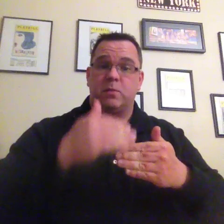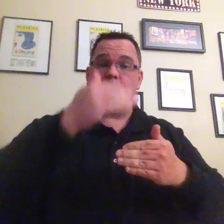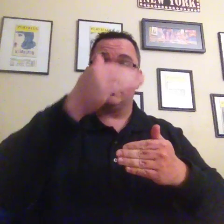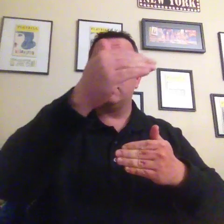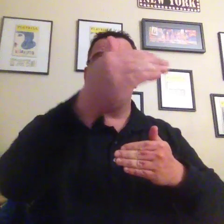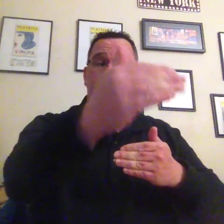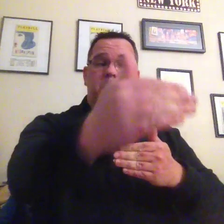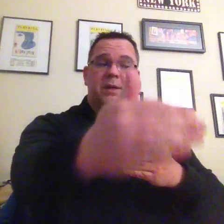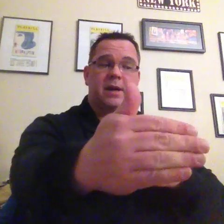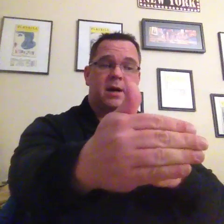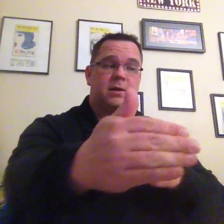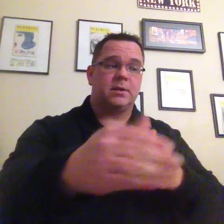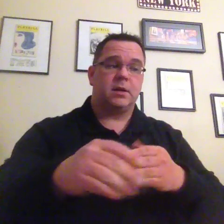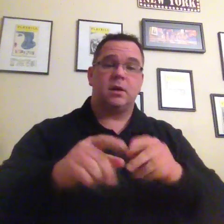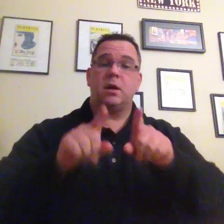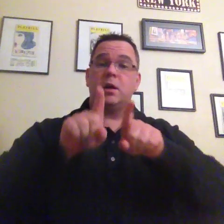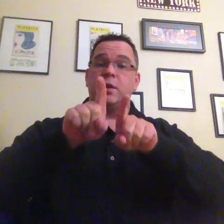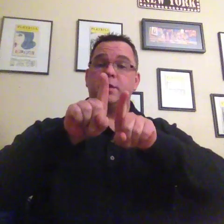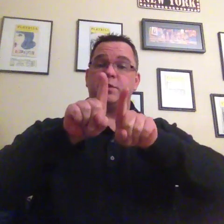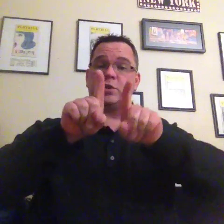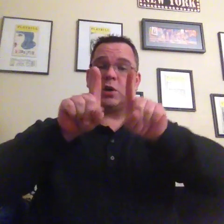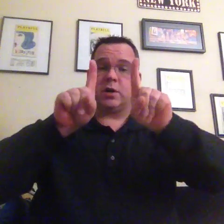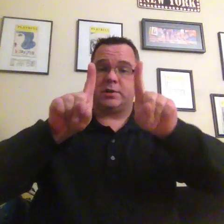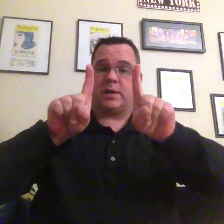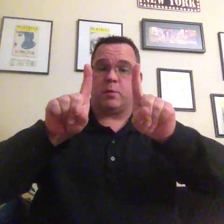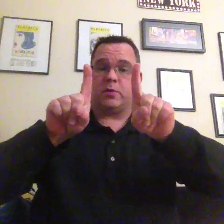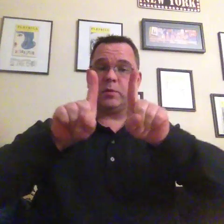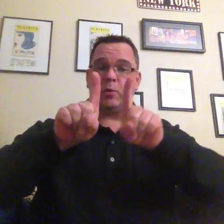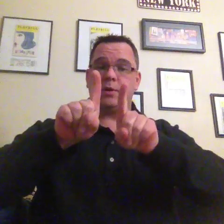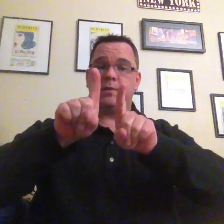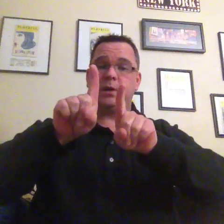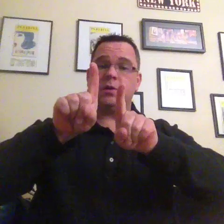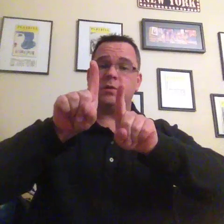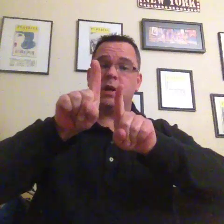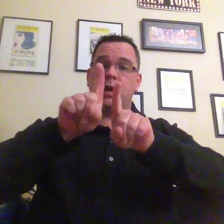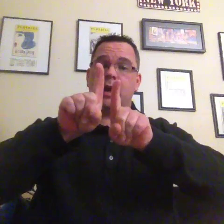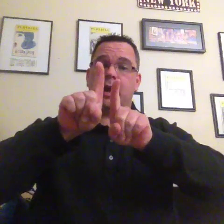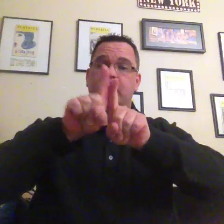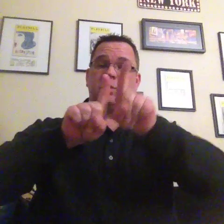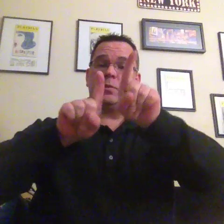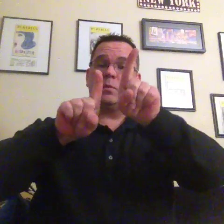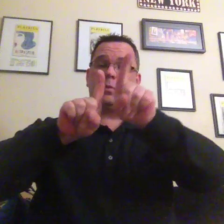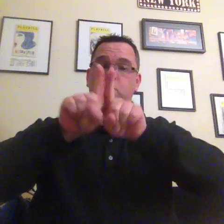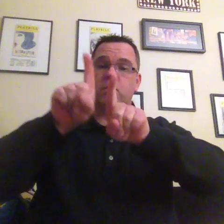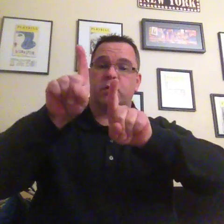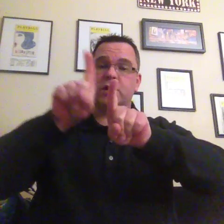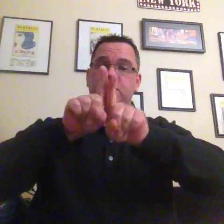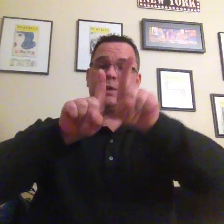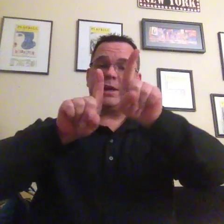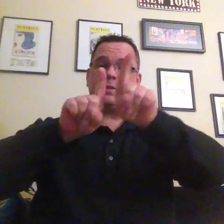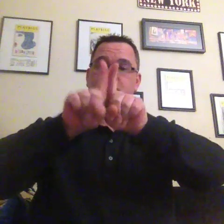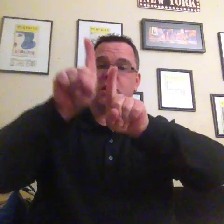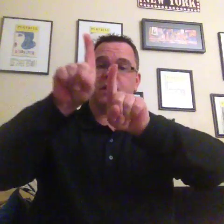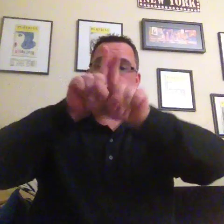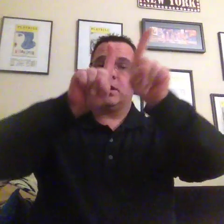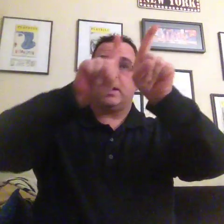before, beyond the stars. Take both of your pointer fingers and brush them against each other